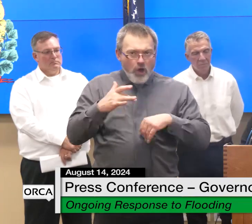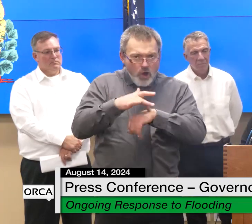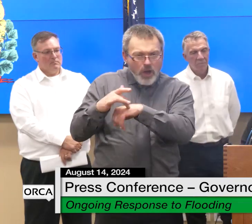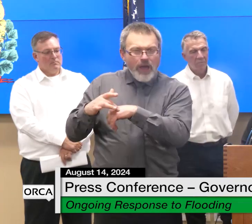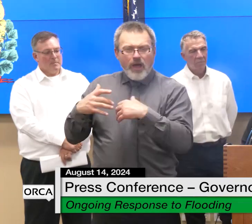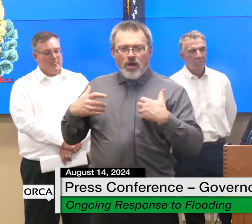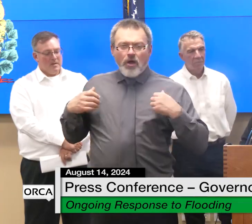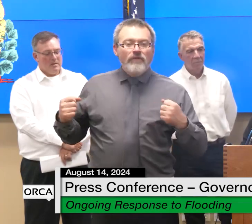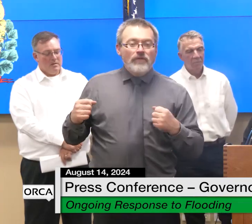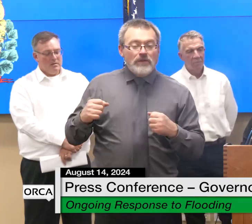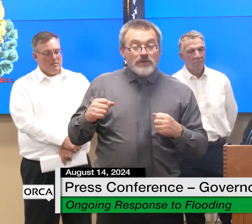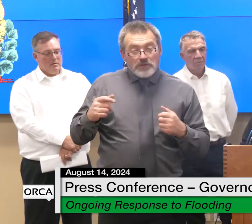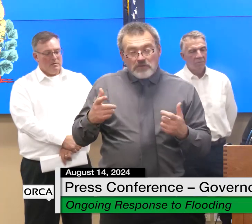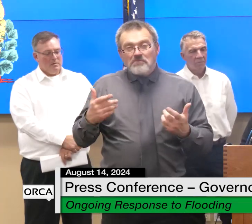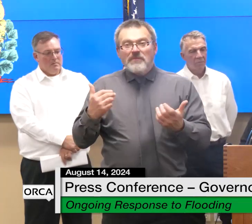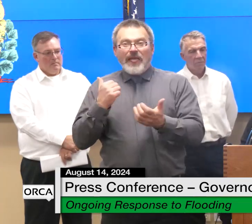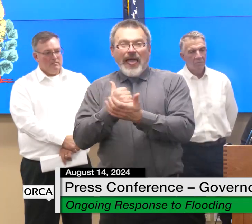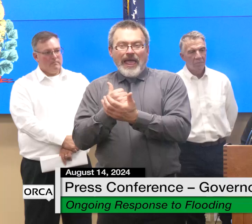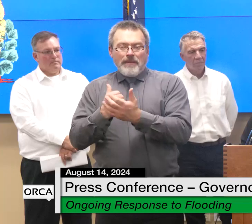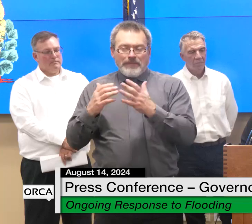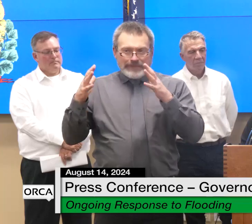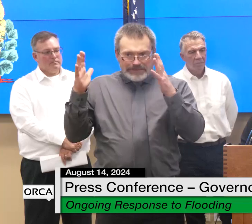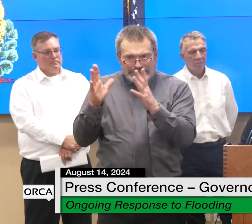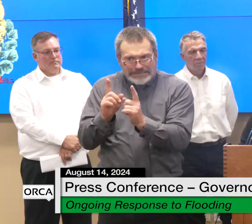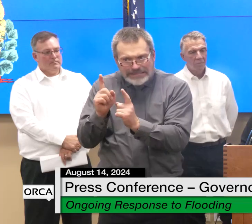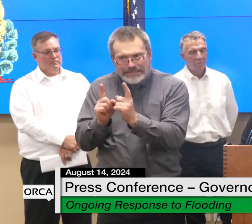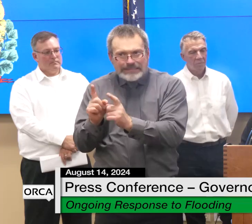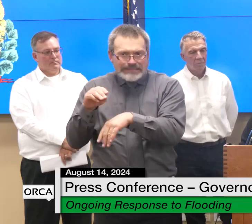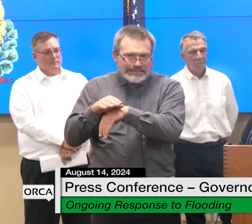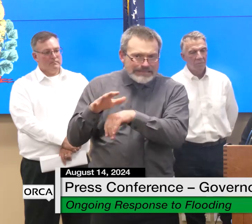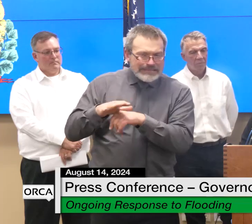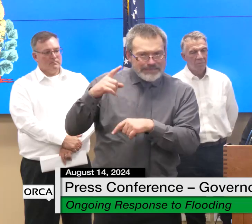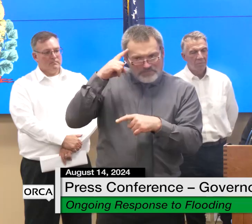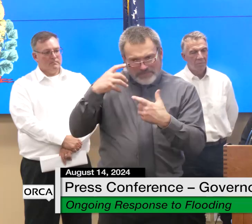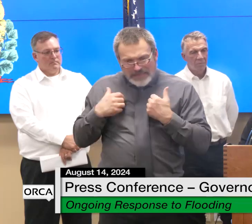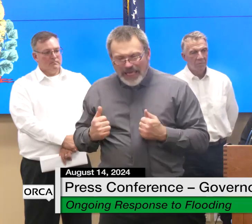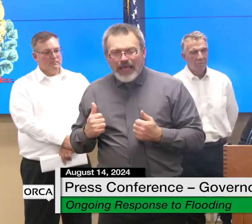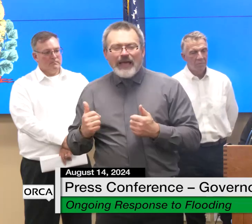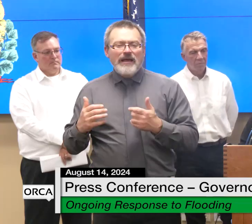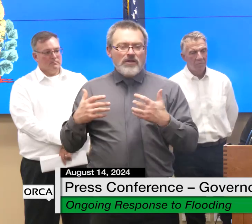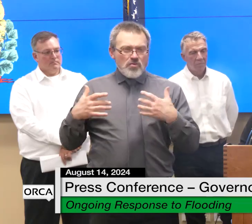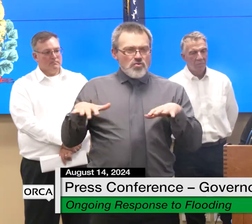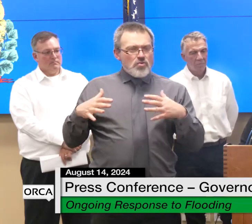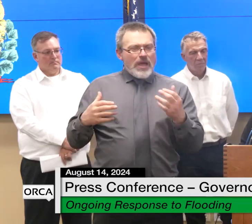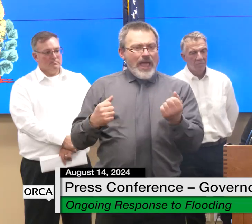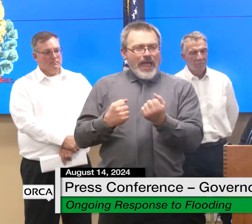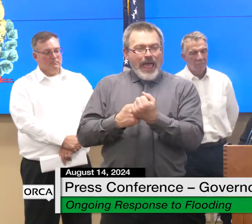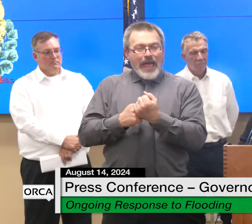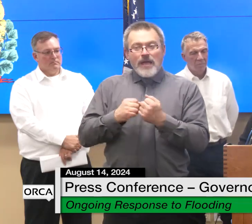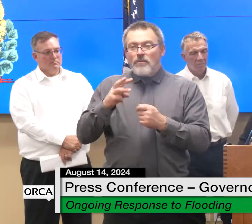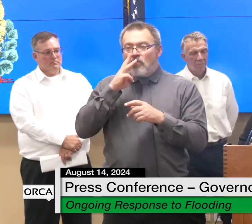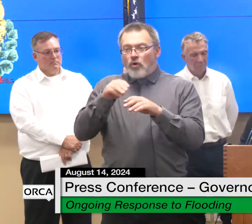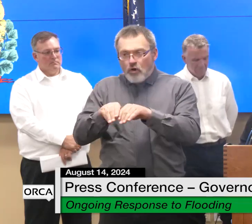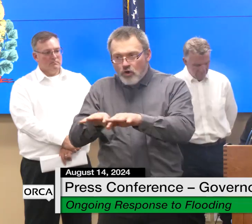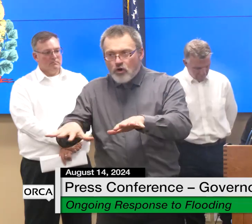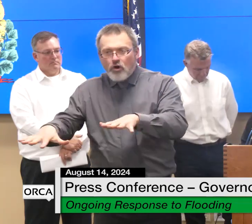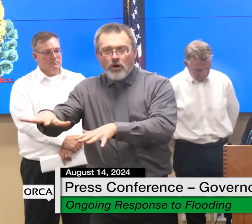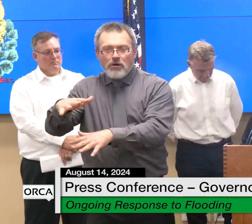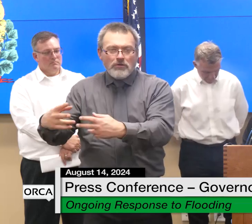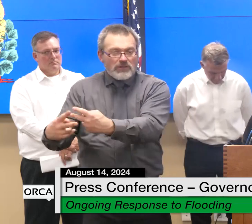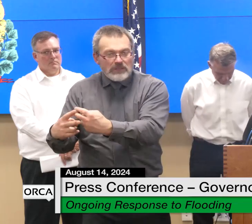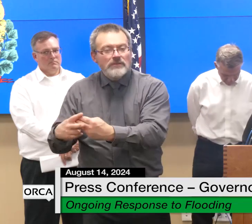health supports in place for flood survivors and those working with them, supporting watershed resilience projects, and funding the